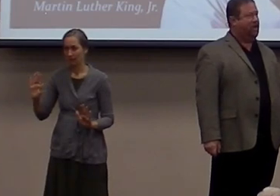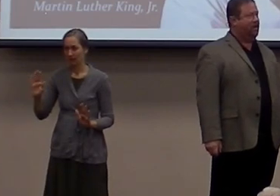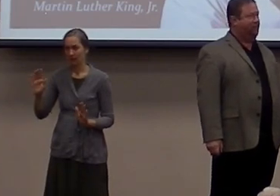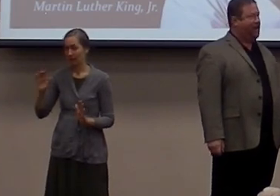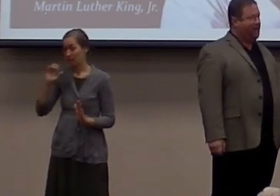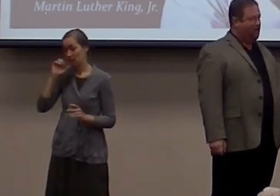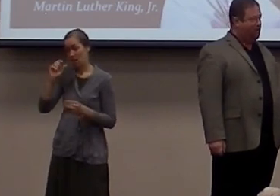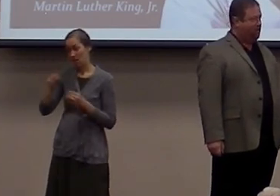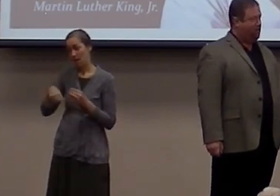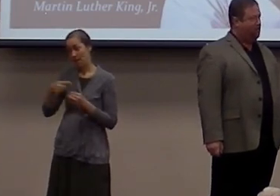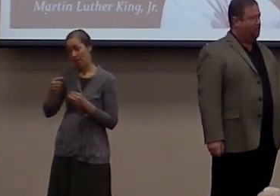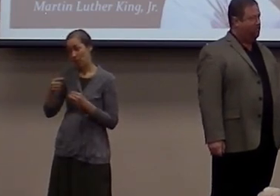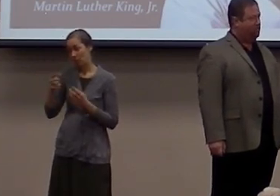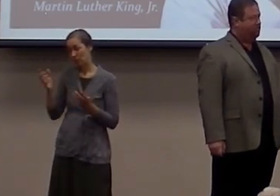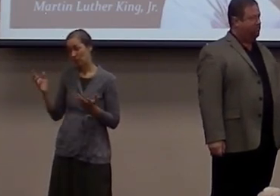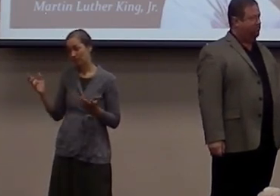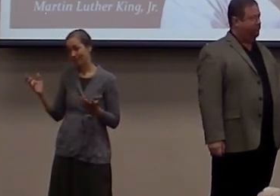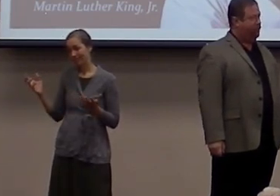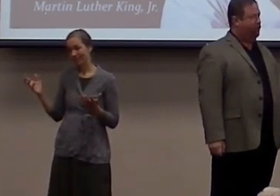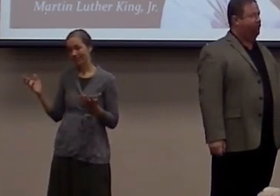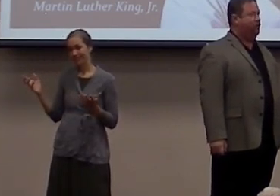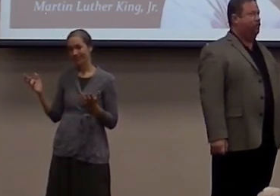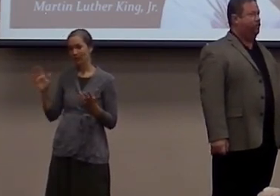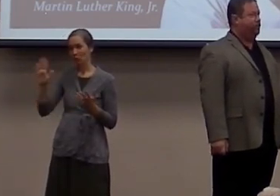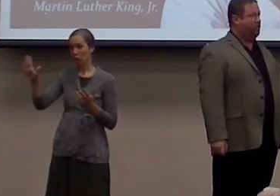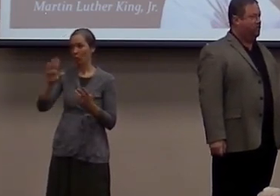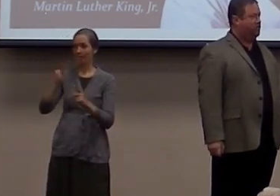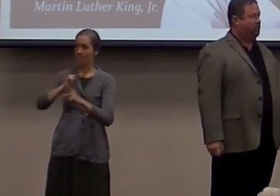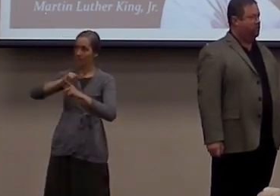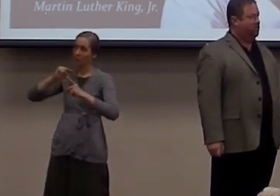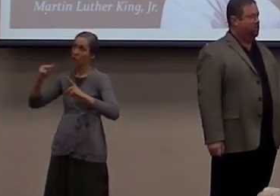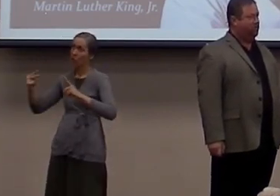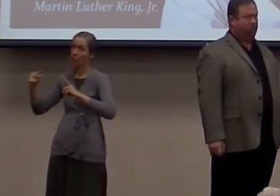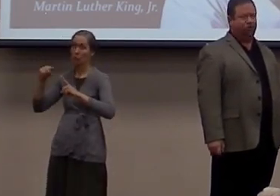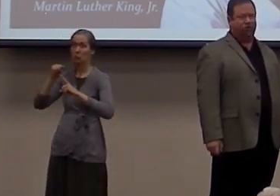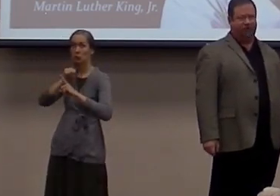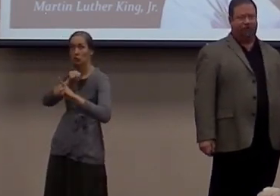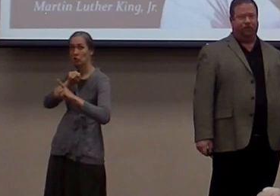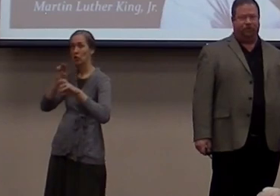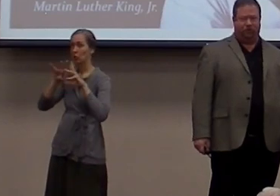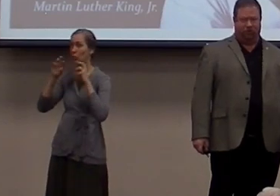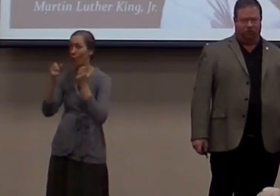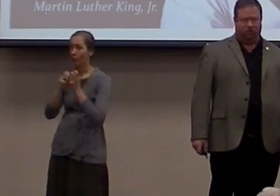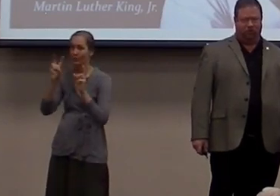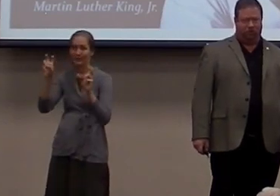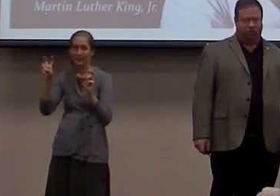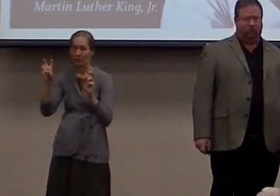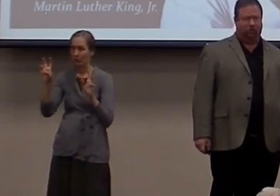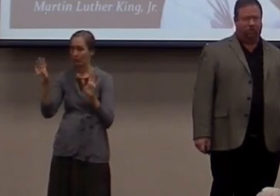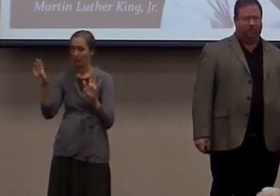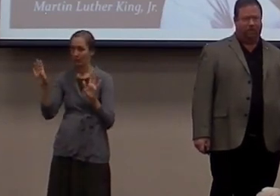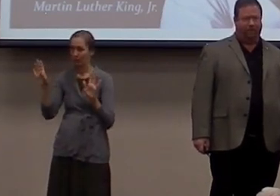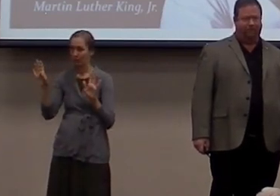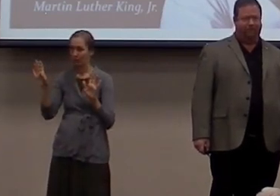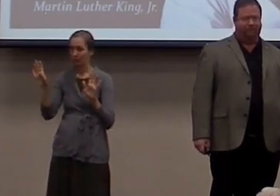This is not about your views on social issues.